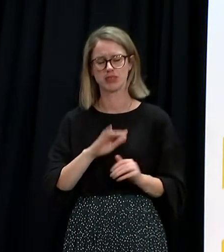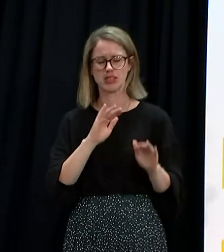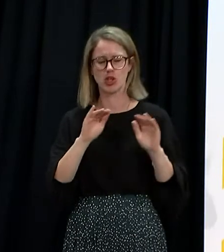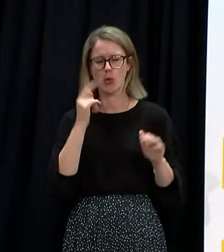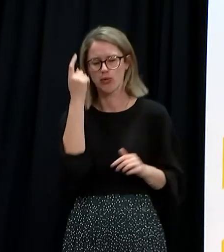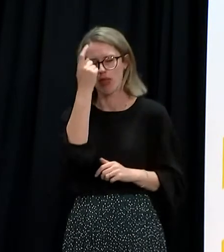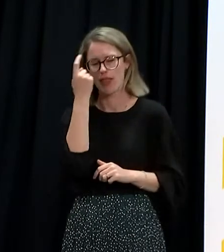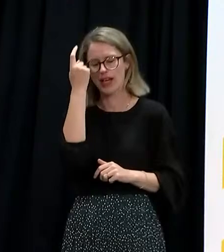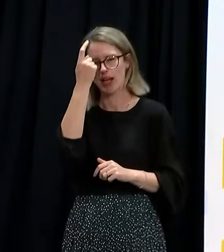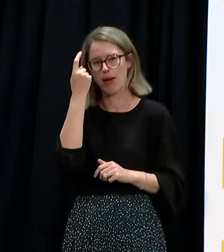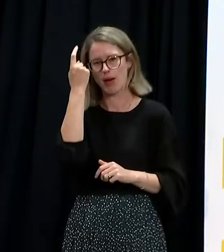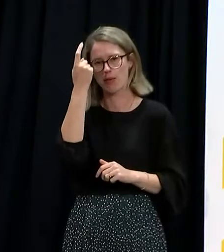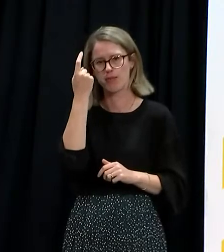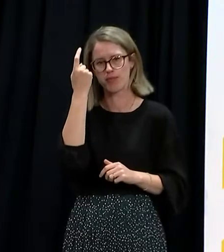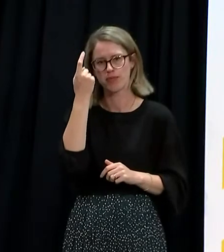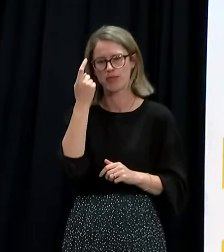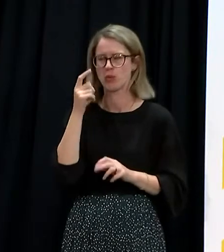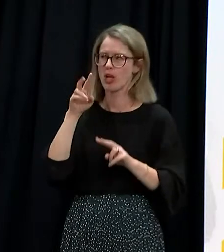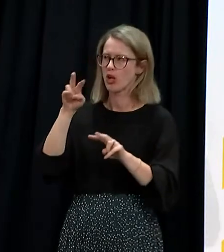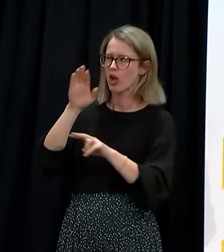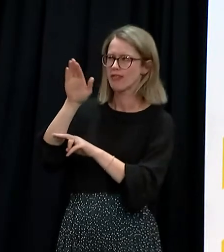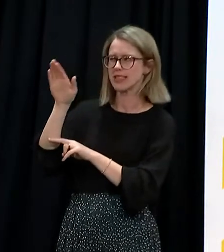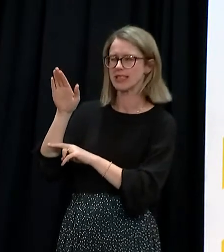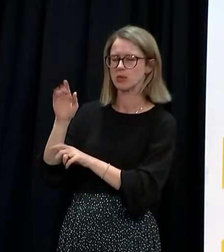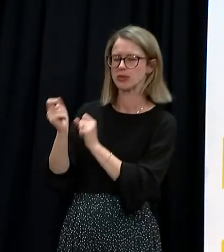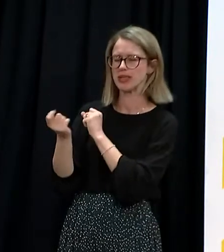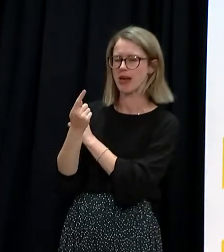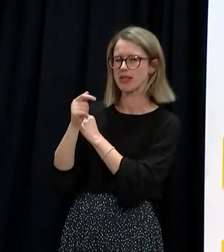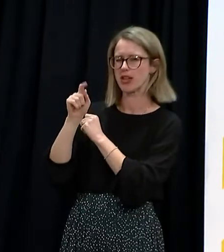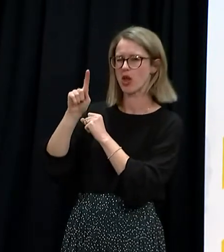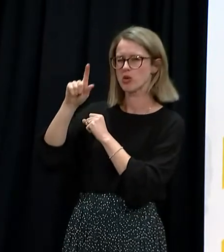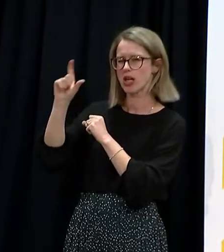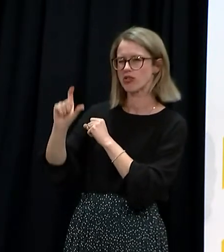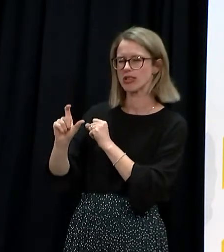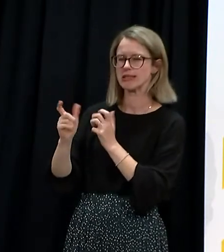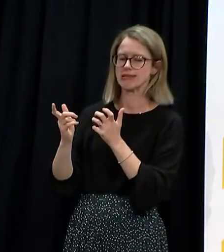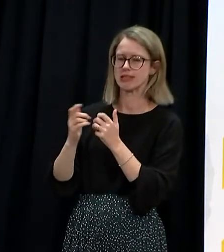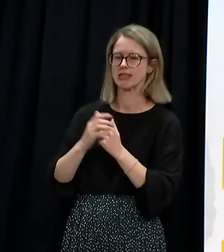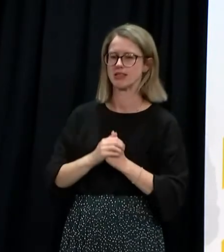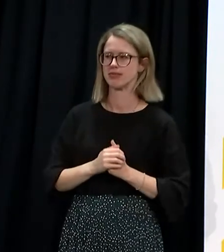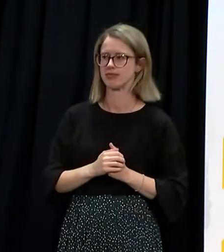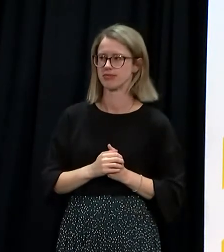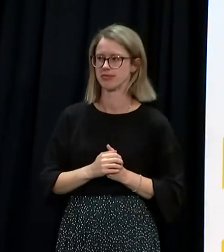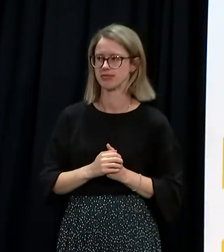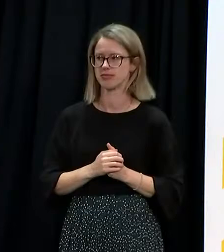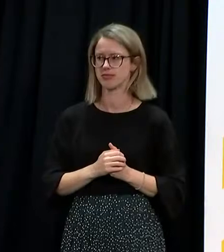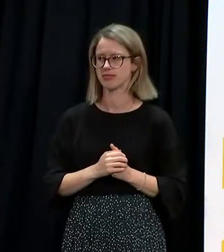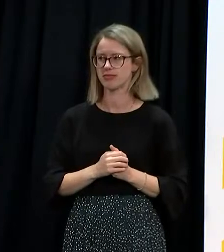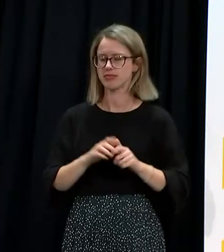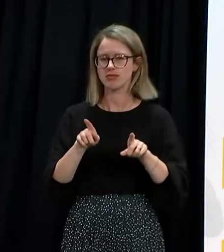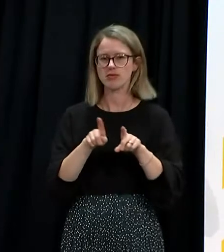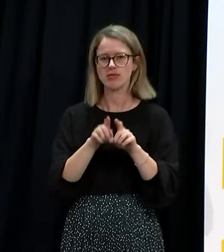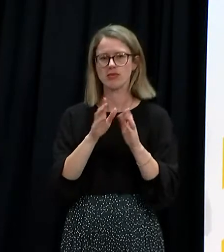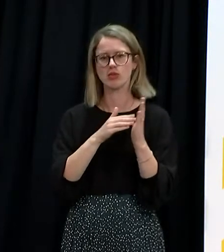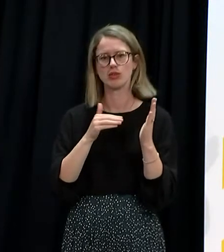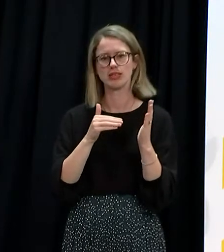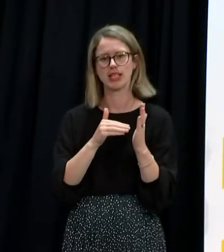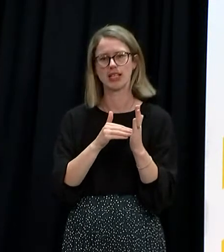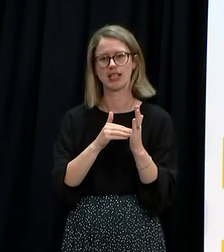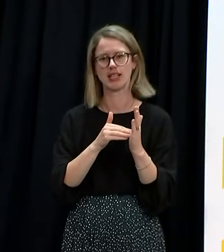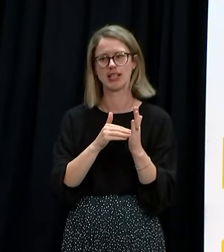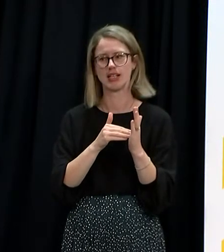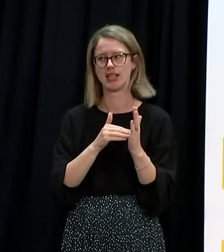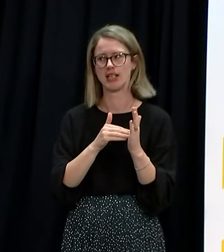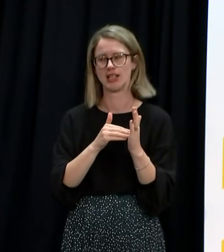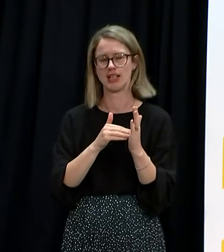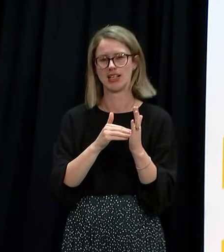about, particularly as I look at other countries' boundaries and what people are able to keep in or out. But the other thing I'd say is New Zealand is a place where we have a